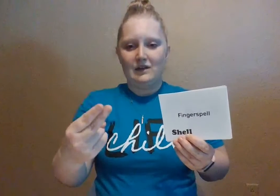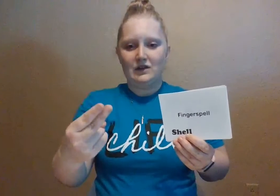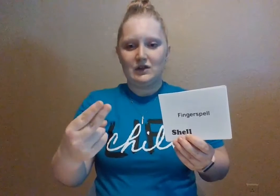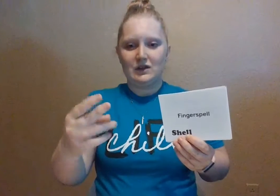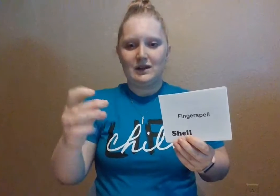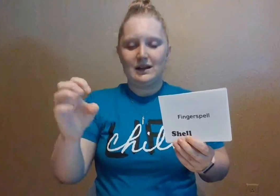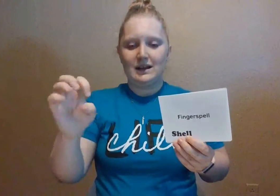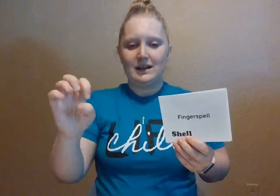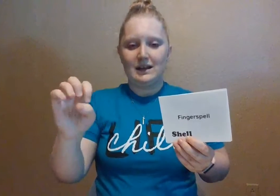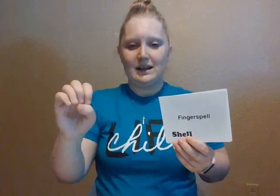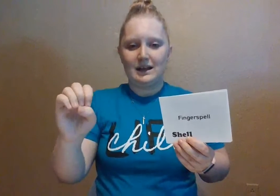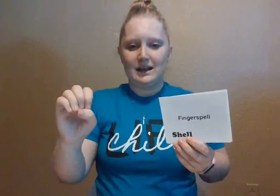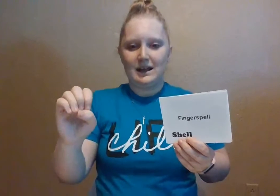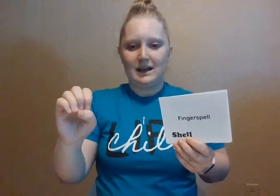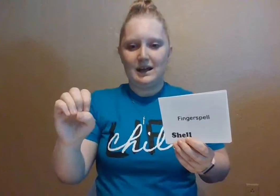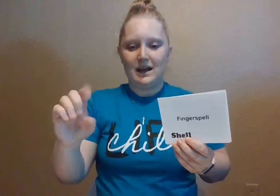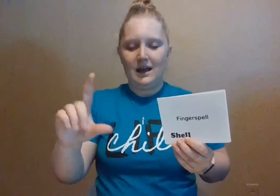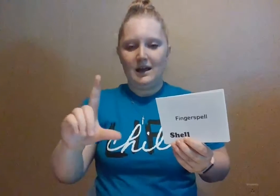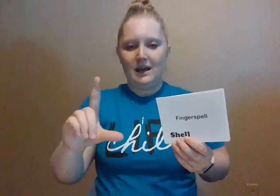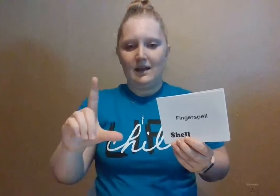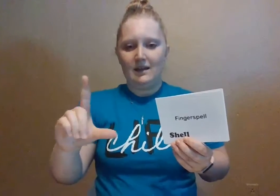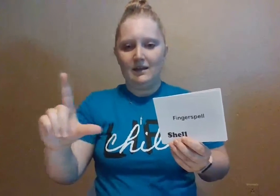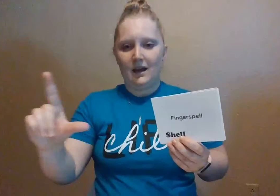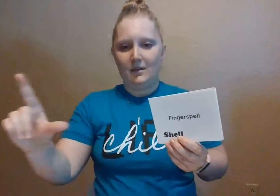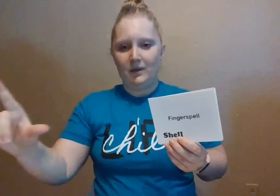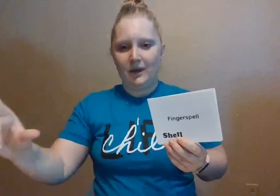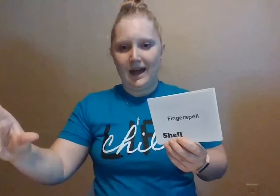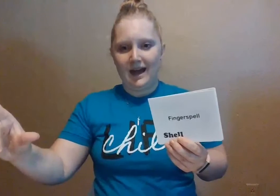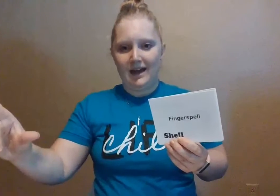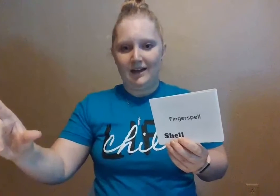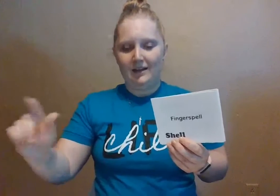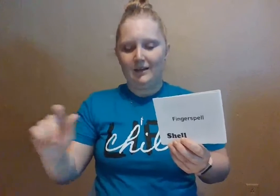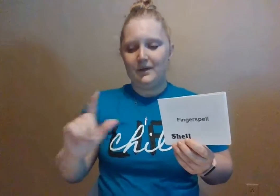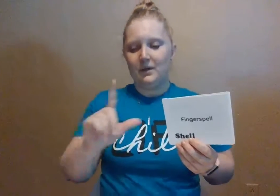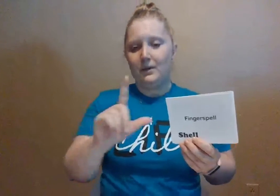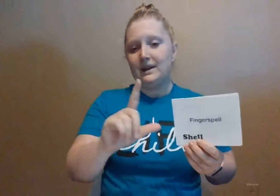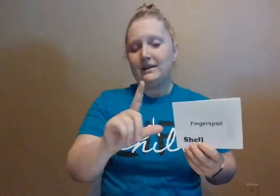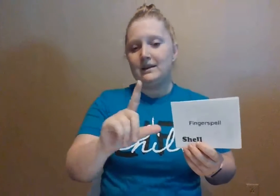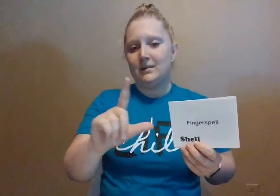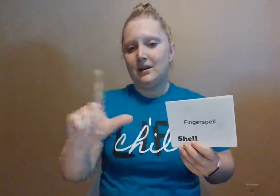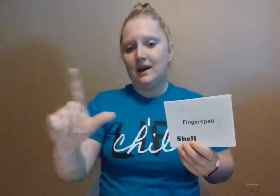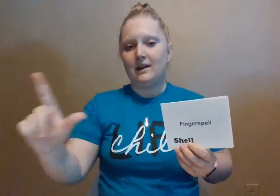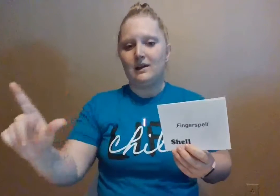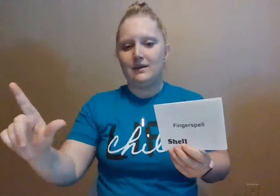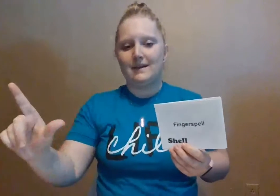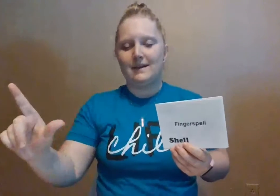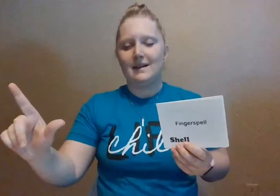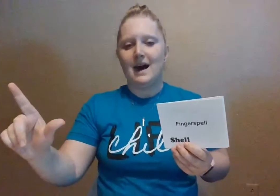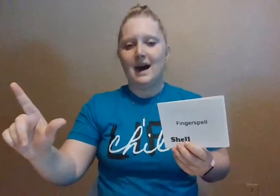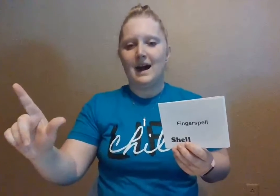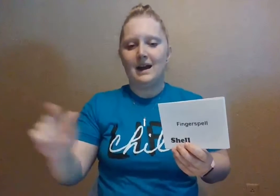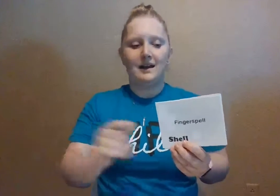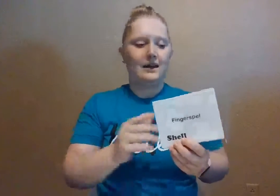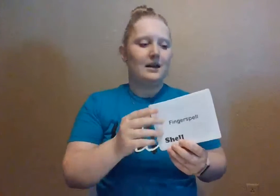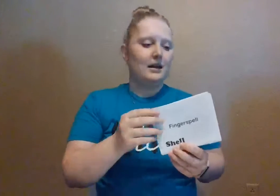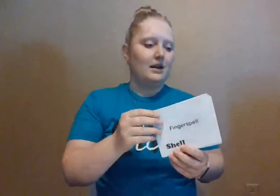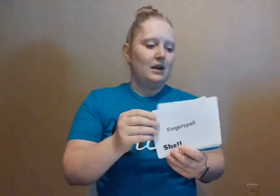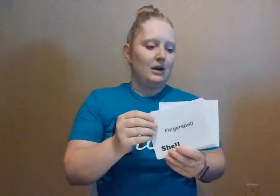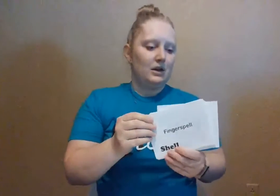H E double L. So when it's a double L, you slide